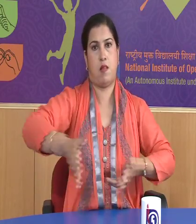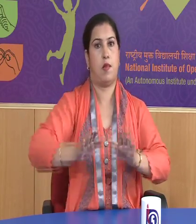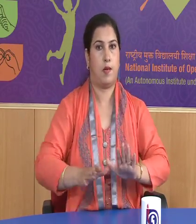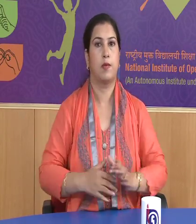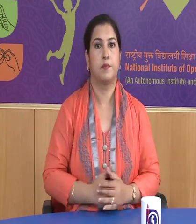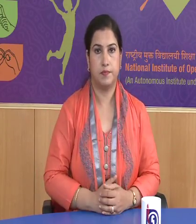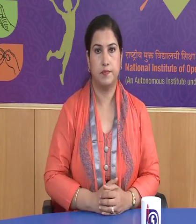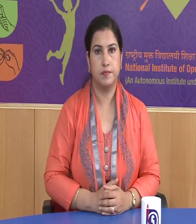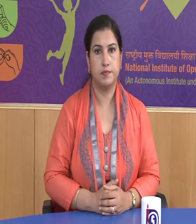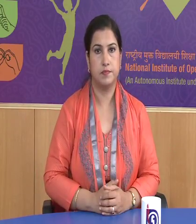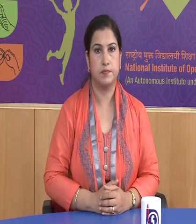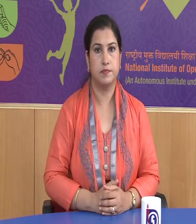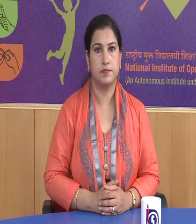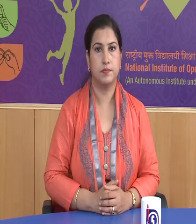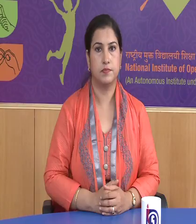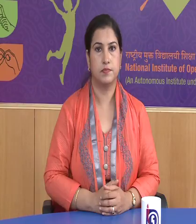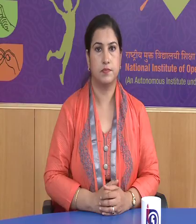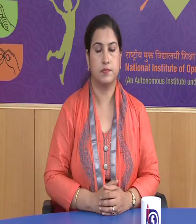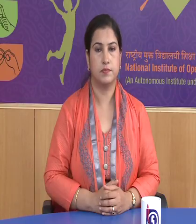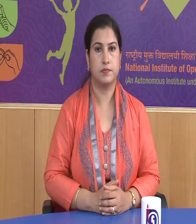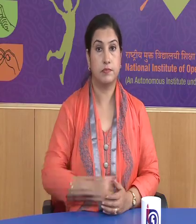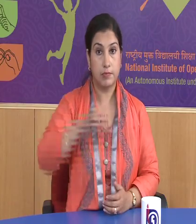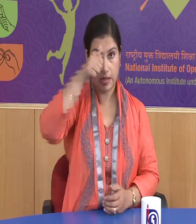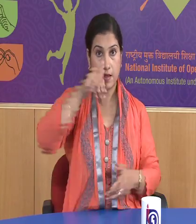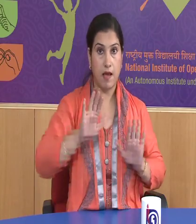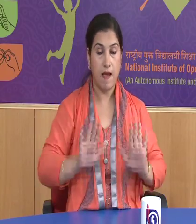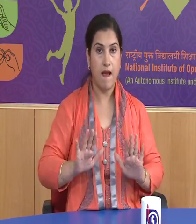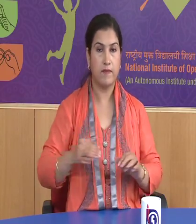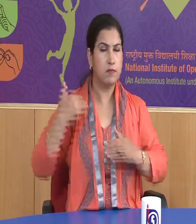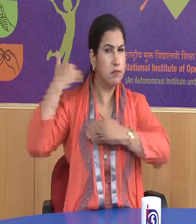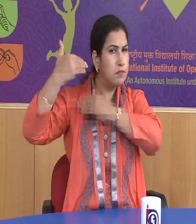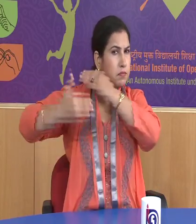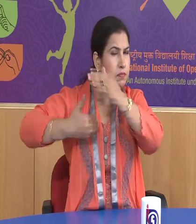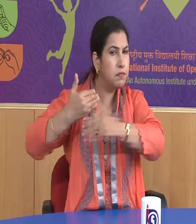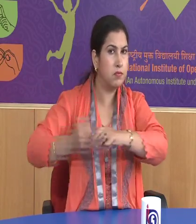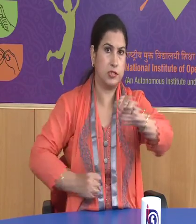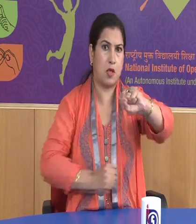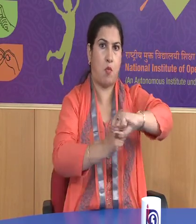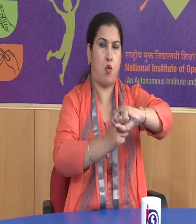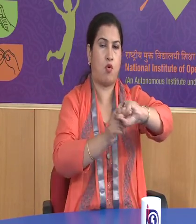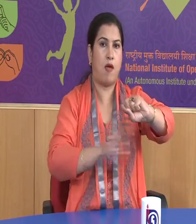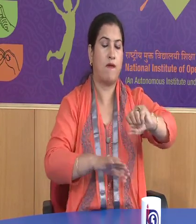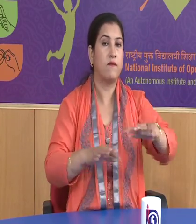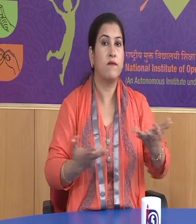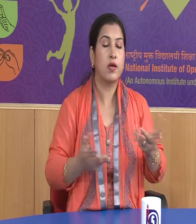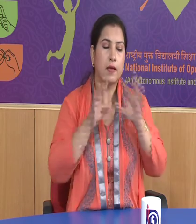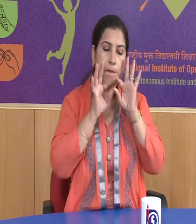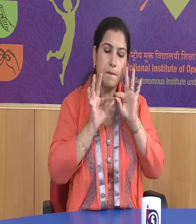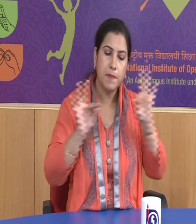India has always favored establishment of peace and